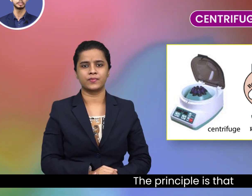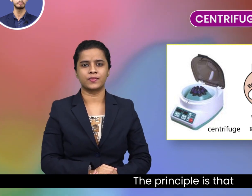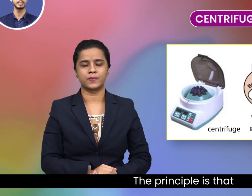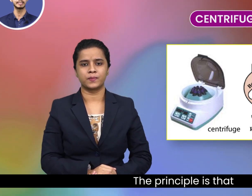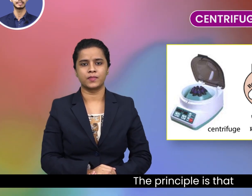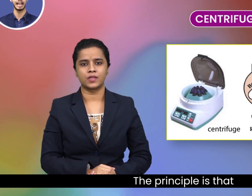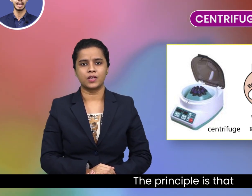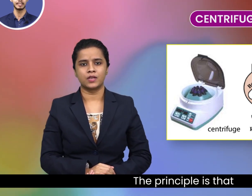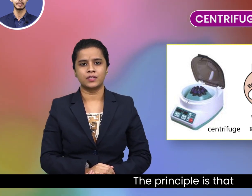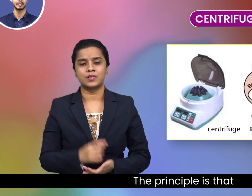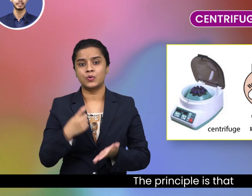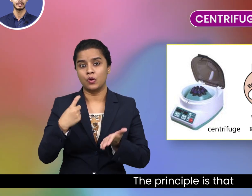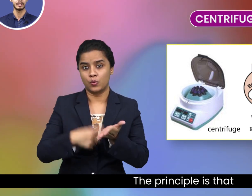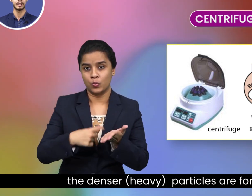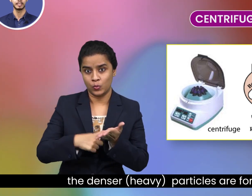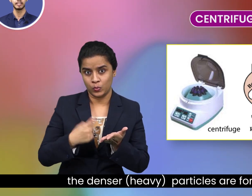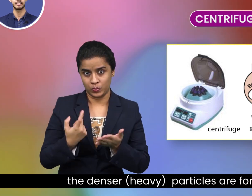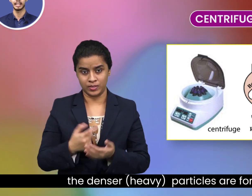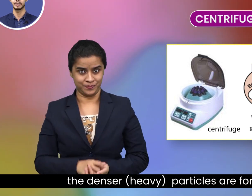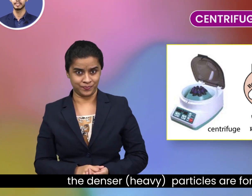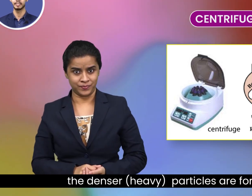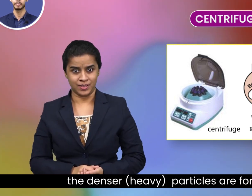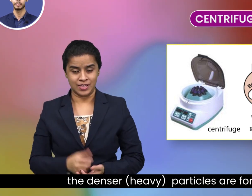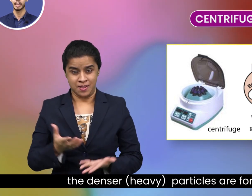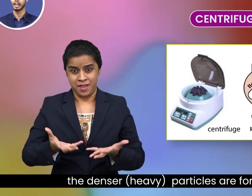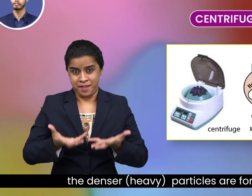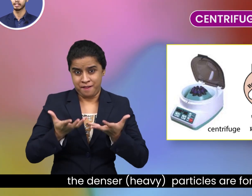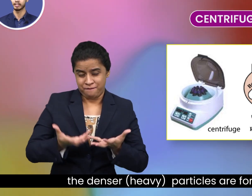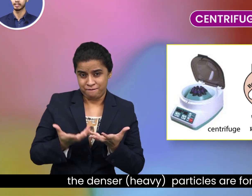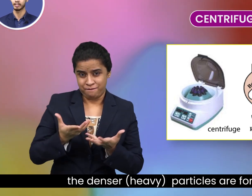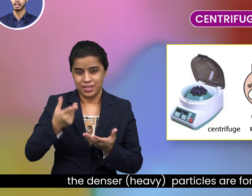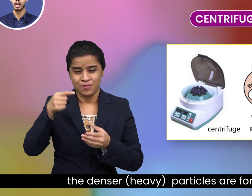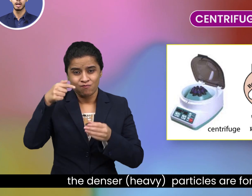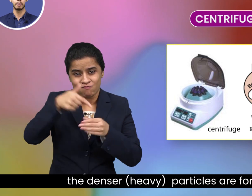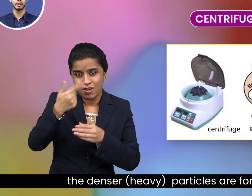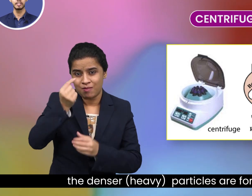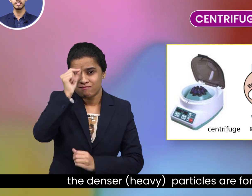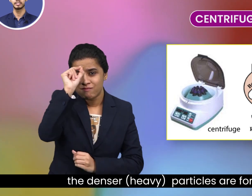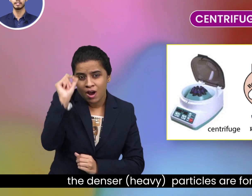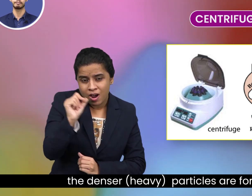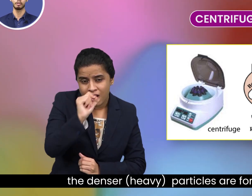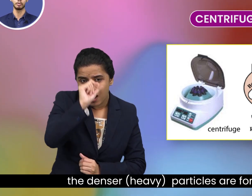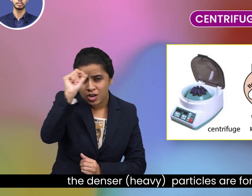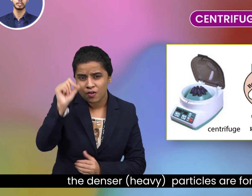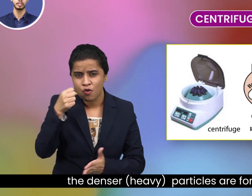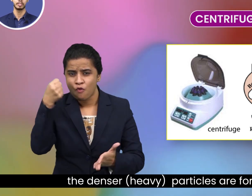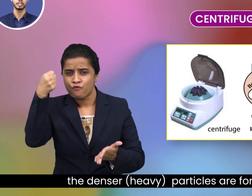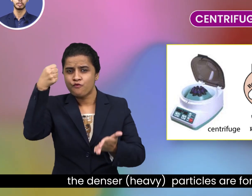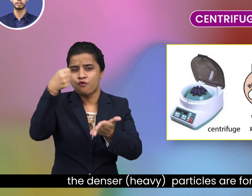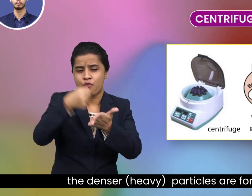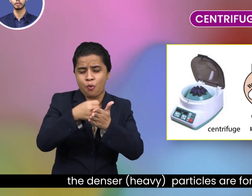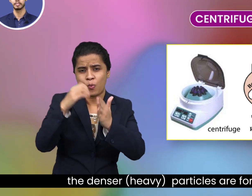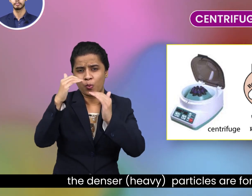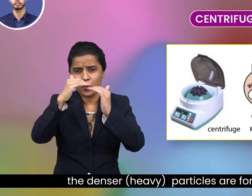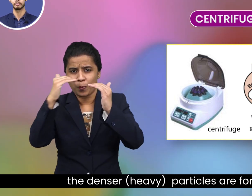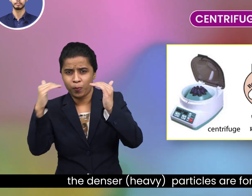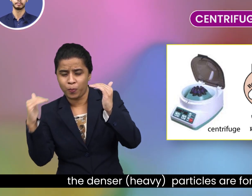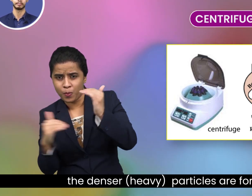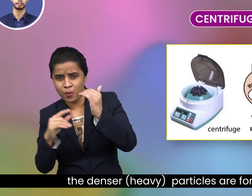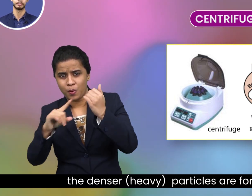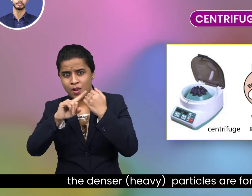The principle is that the denser, heavy particles are forced to the